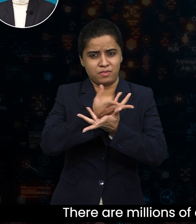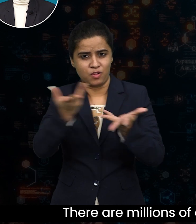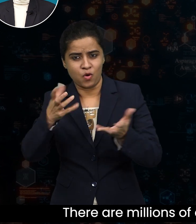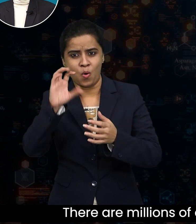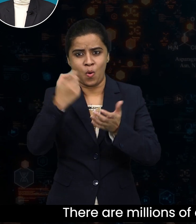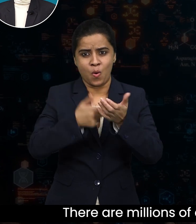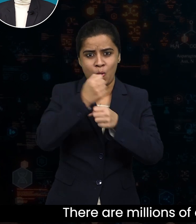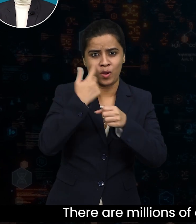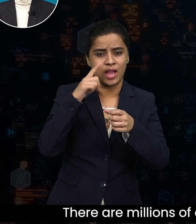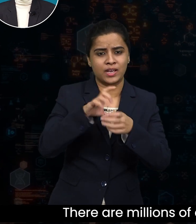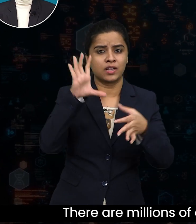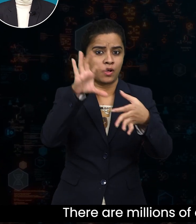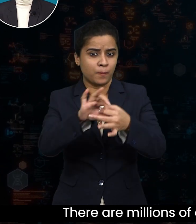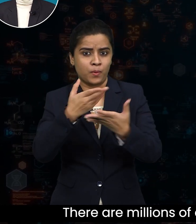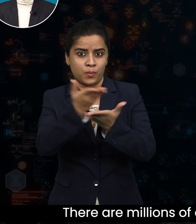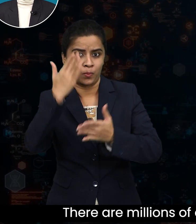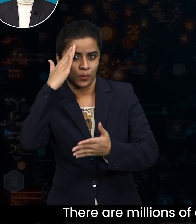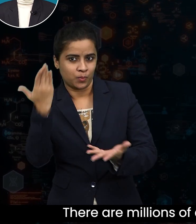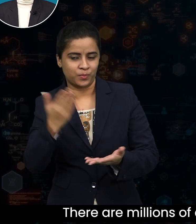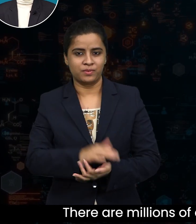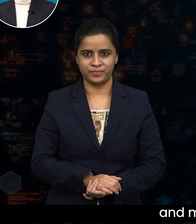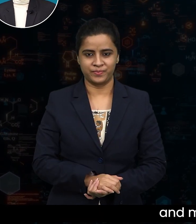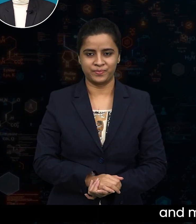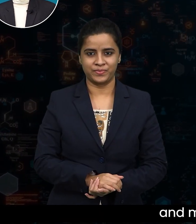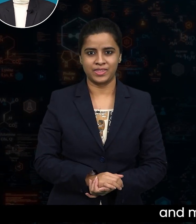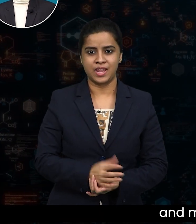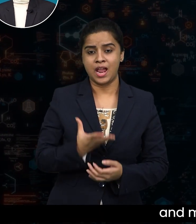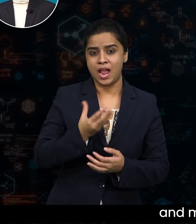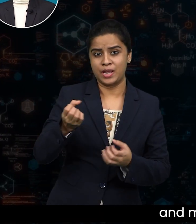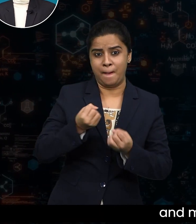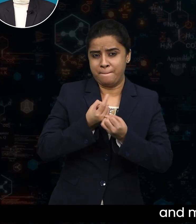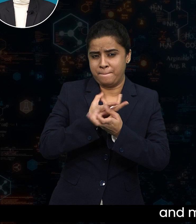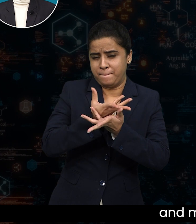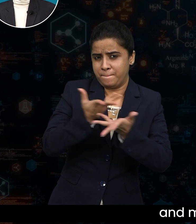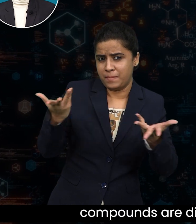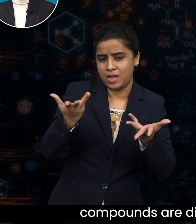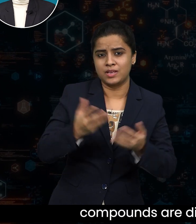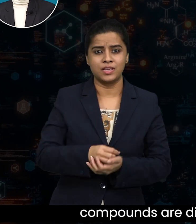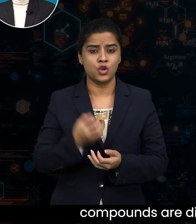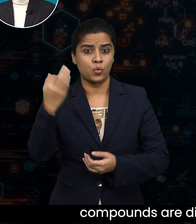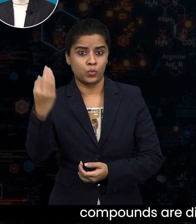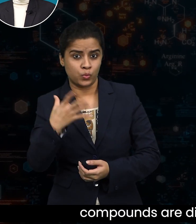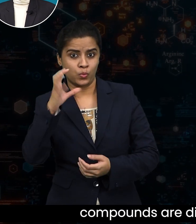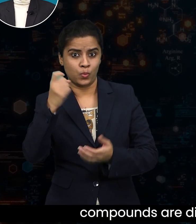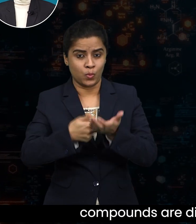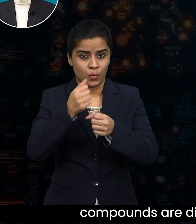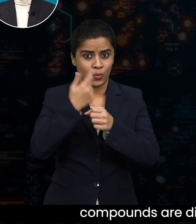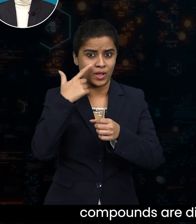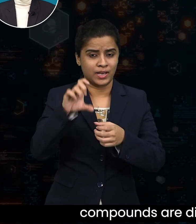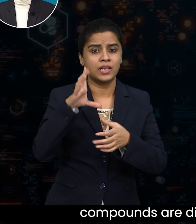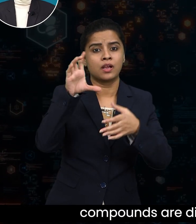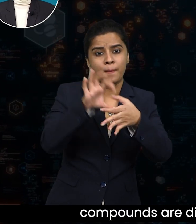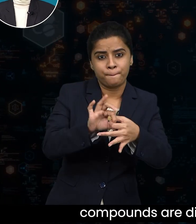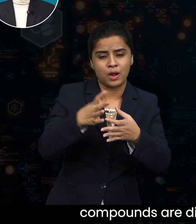organic compounds known to us. And many new organic compounds are